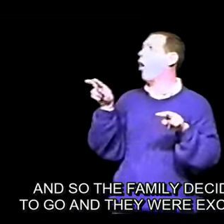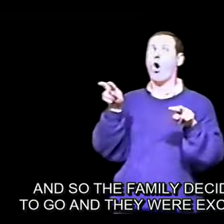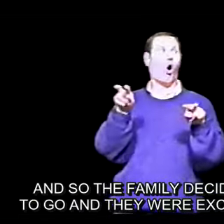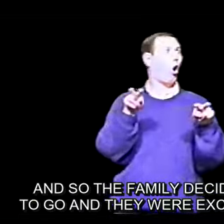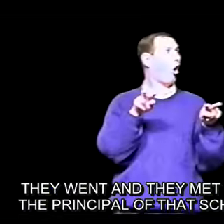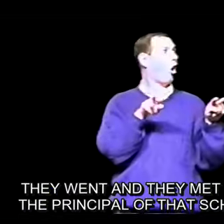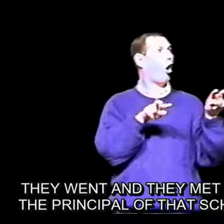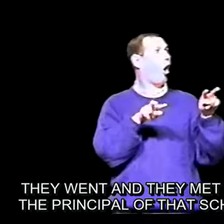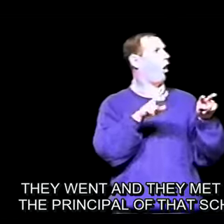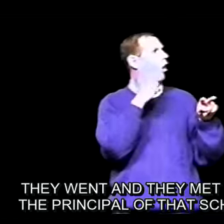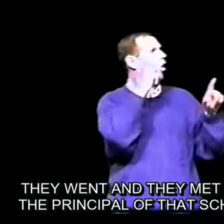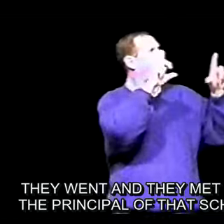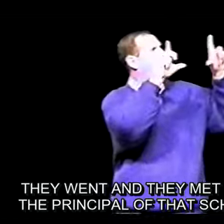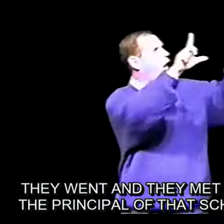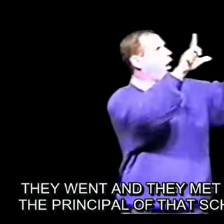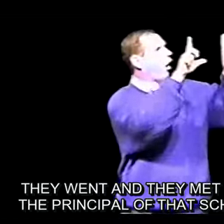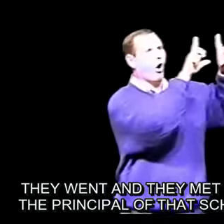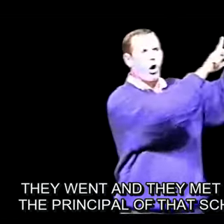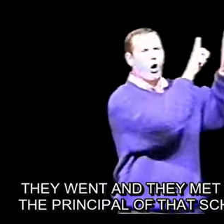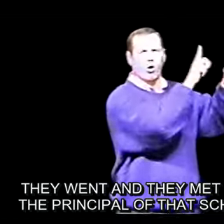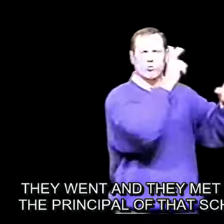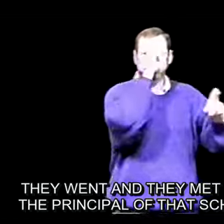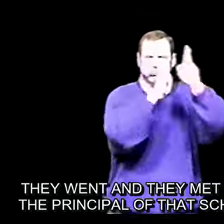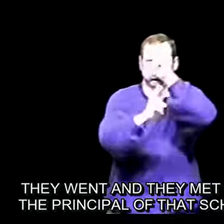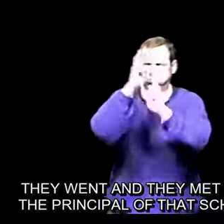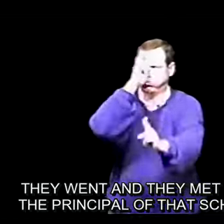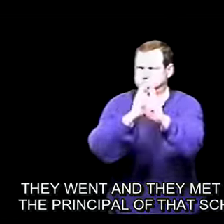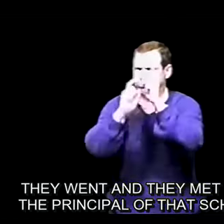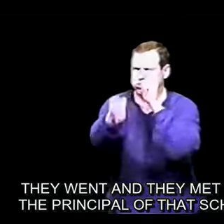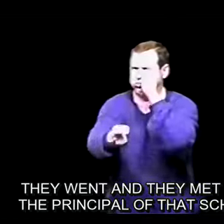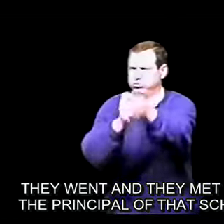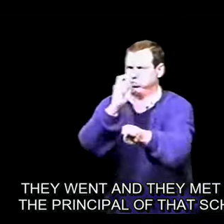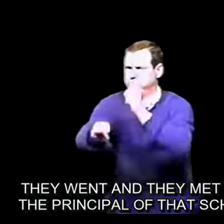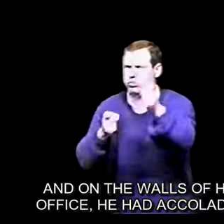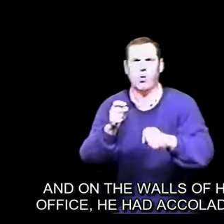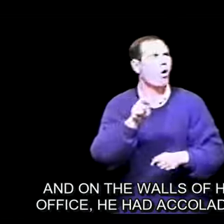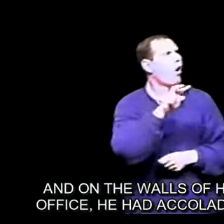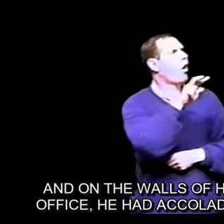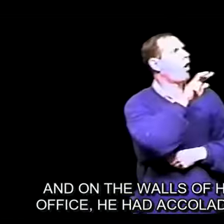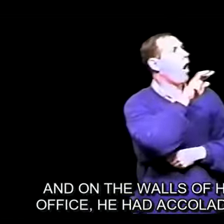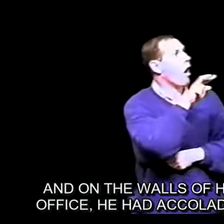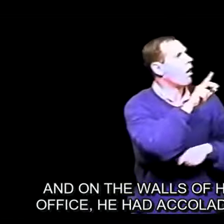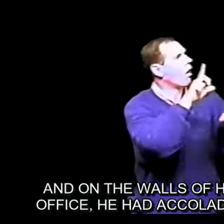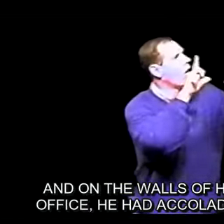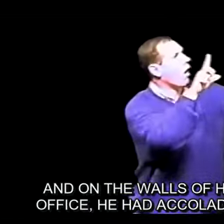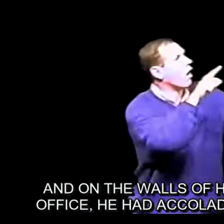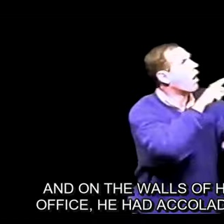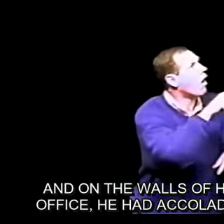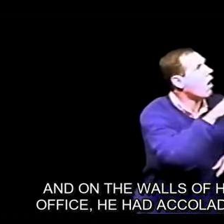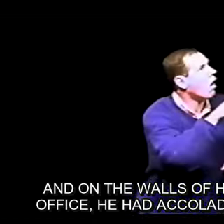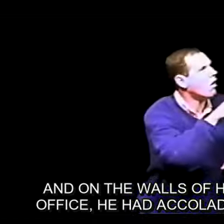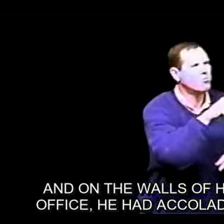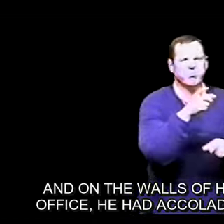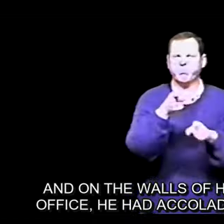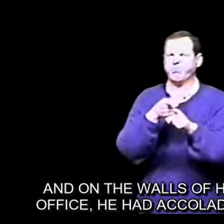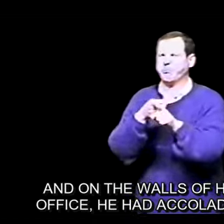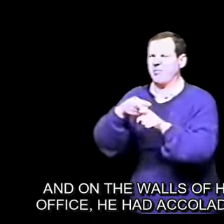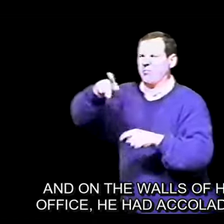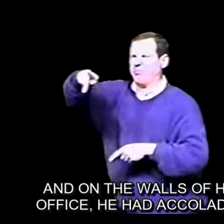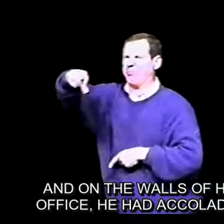They went, and they met with the principal of that school. And on the walls of his office, he had